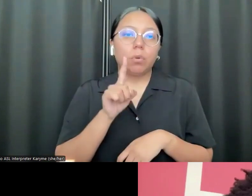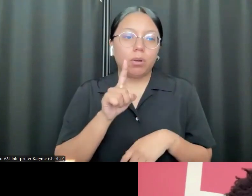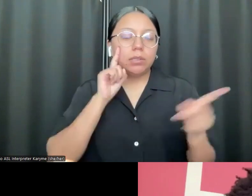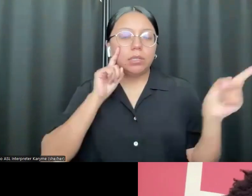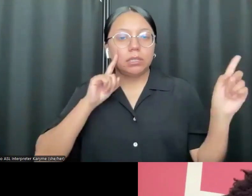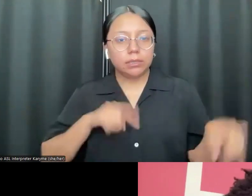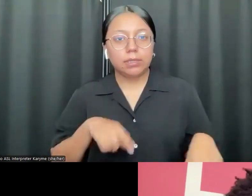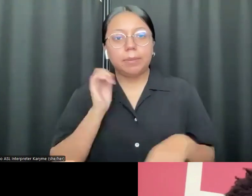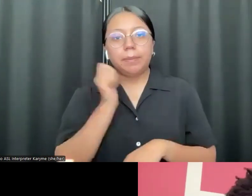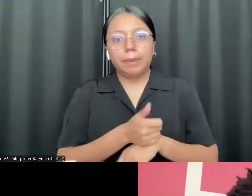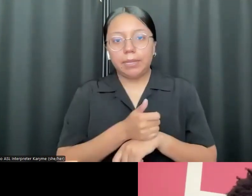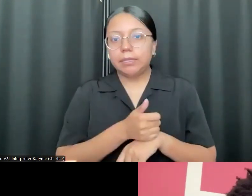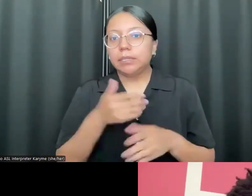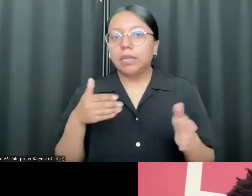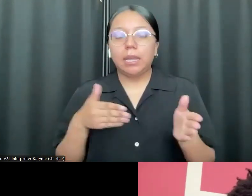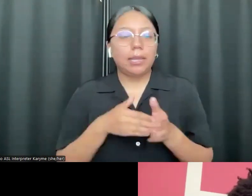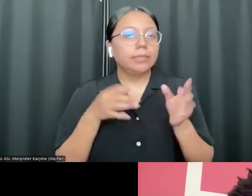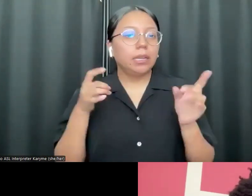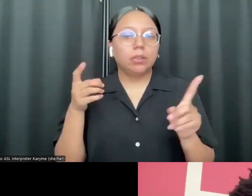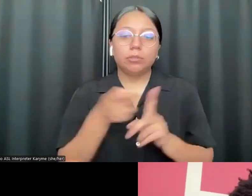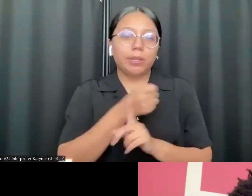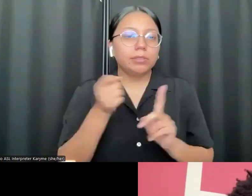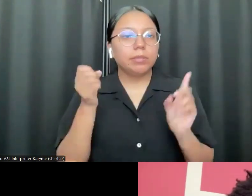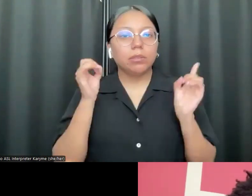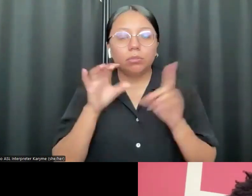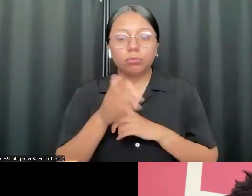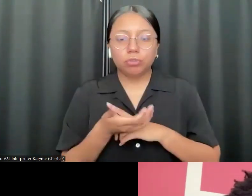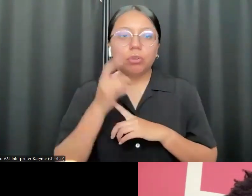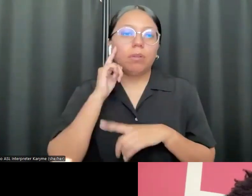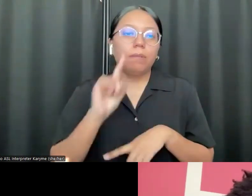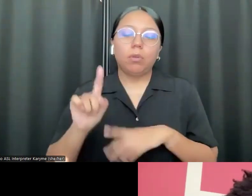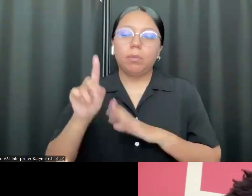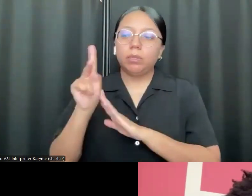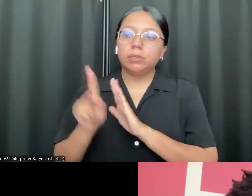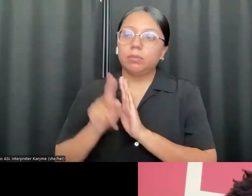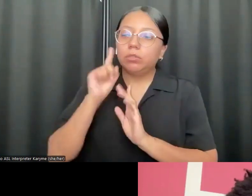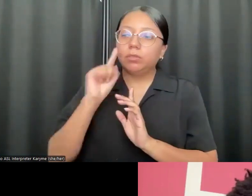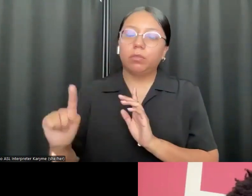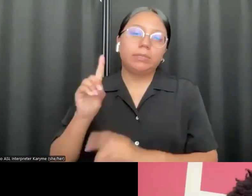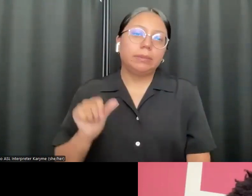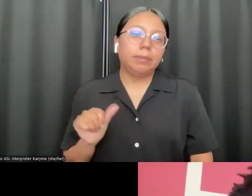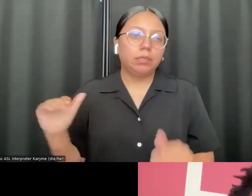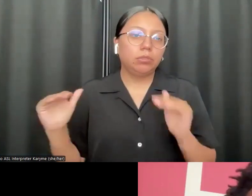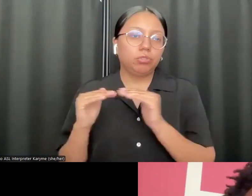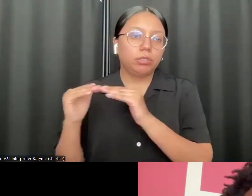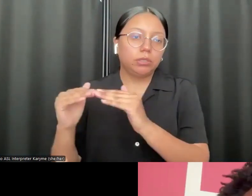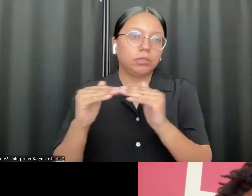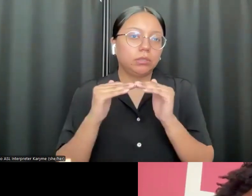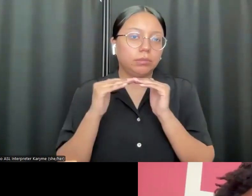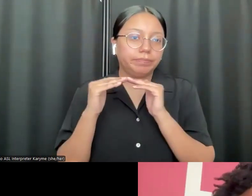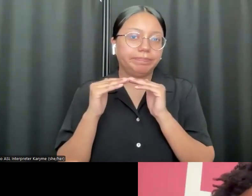anti-harassment culture rooted in principles of disability justice. And with that, I will turn it over to